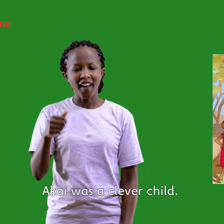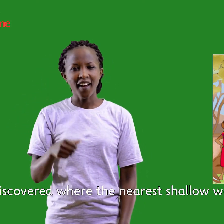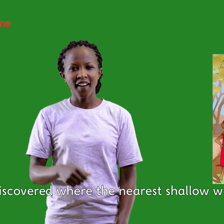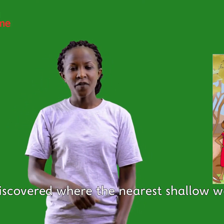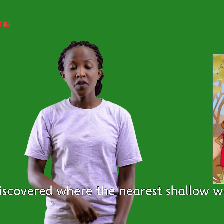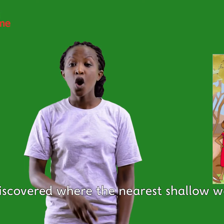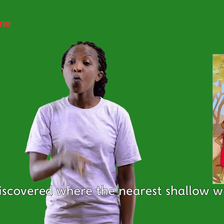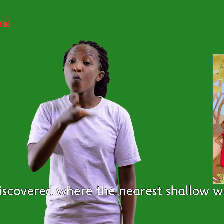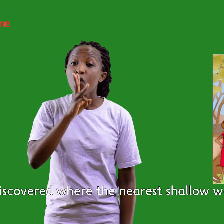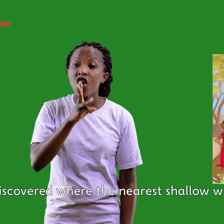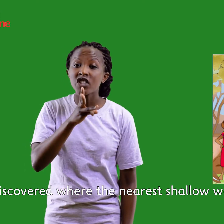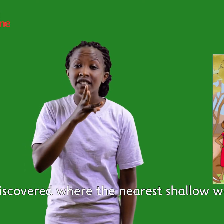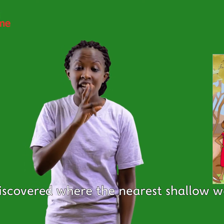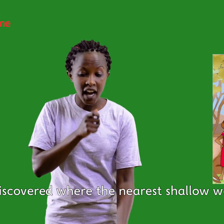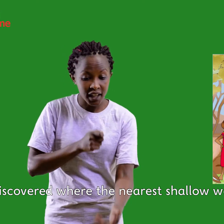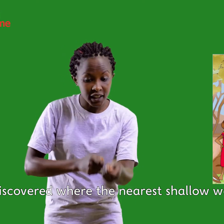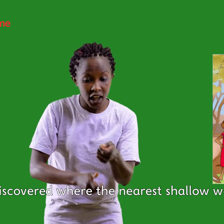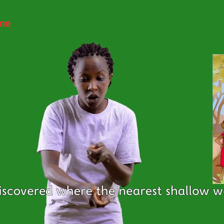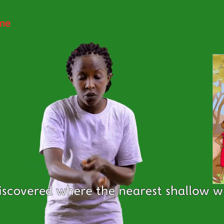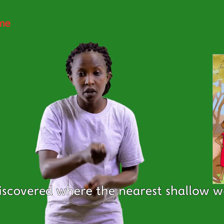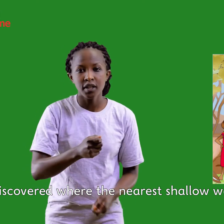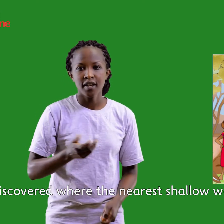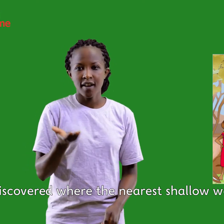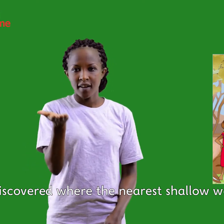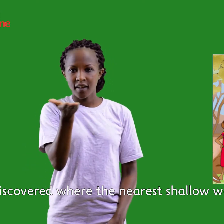She discovered where the nearest shallow well was.